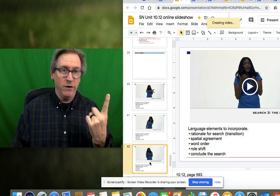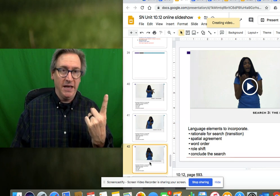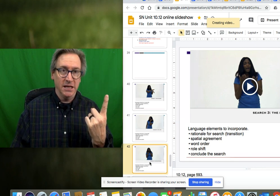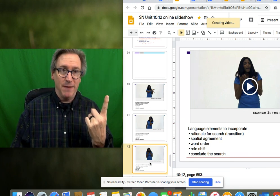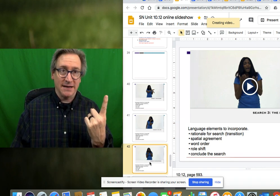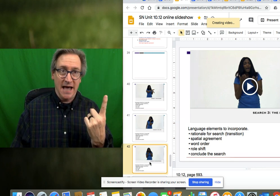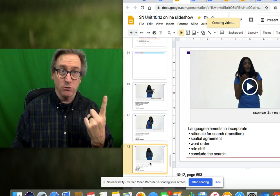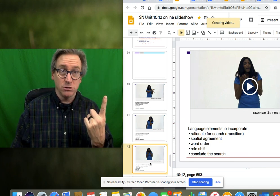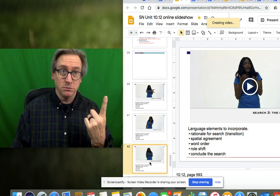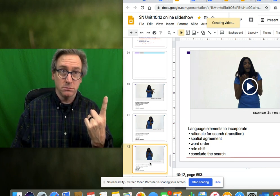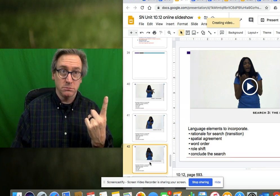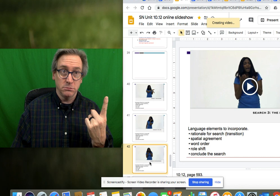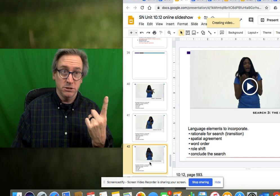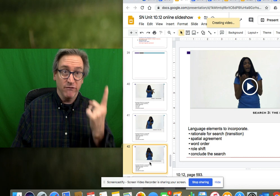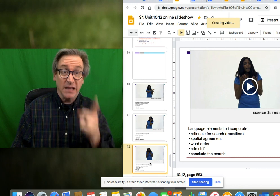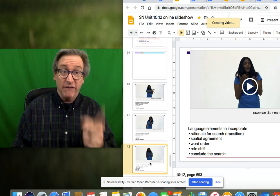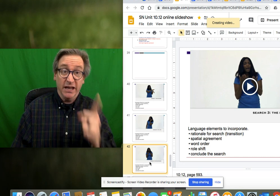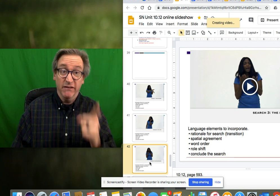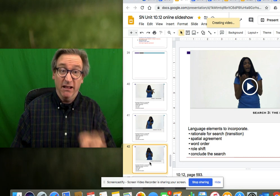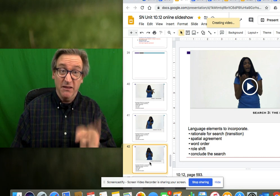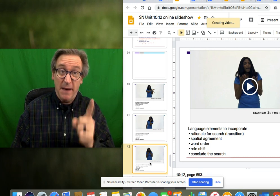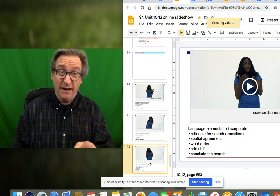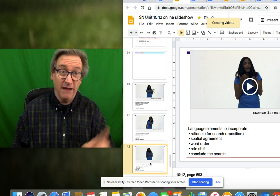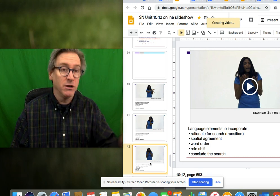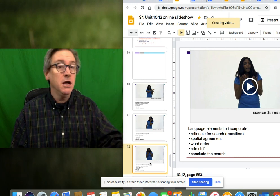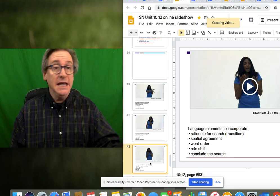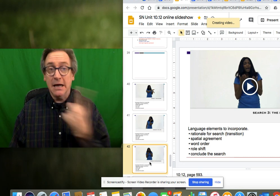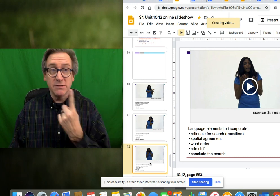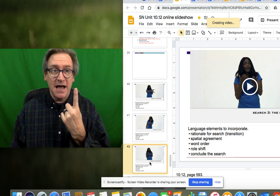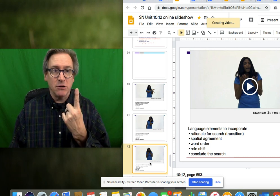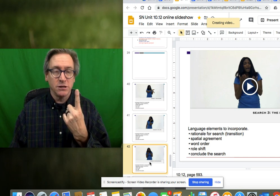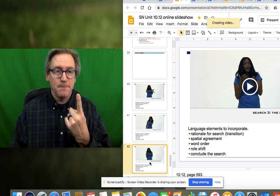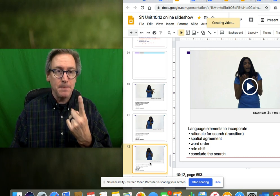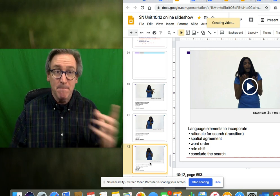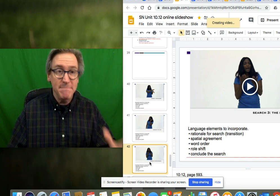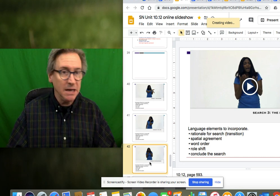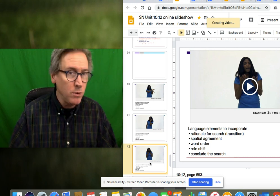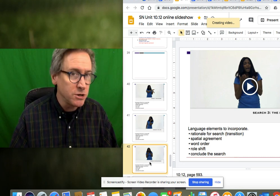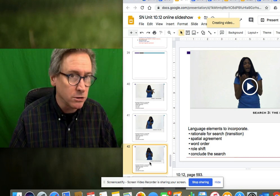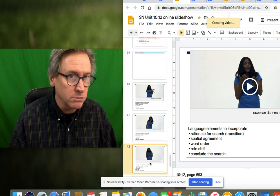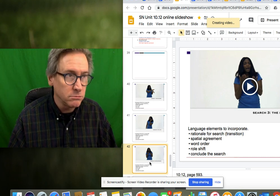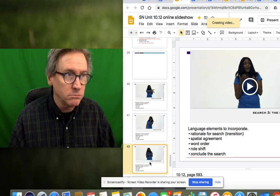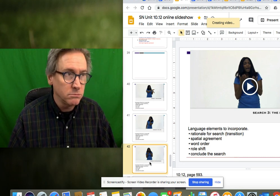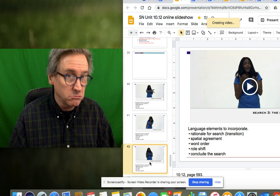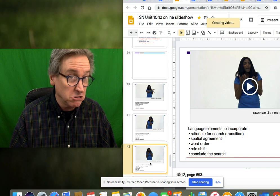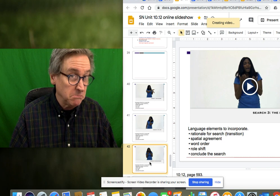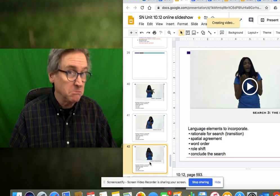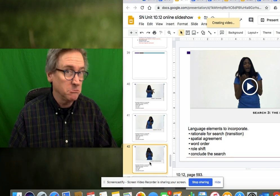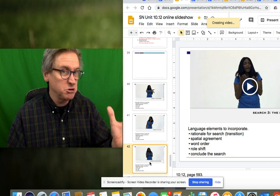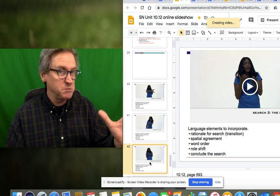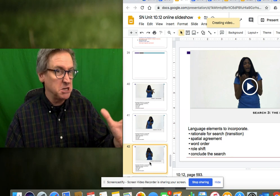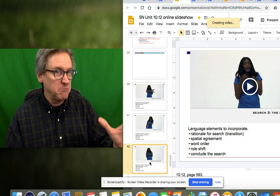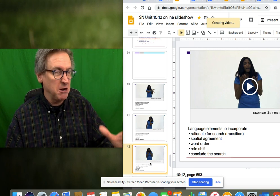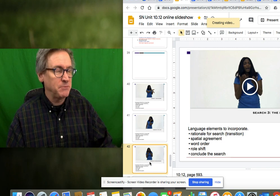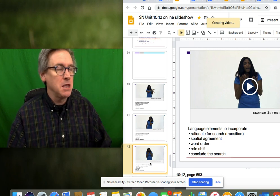the one of the kids back to the house. Never let Vicky Vale in the Batcave. He comes in the house, middle of winter, right?